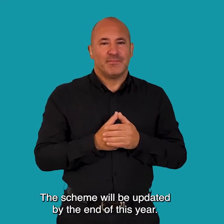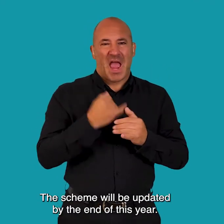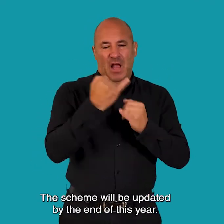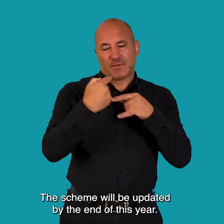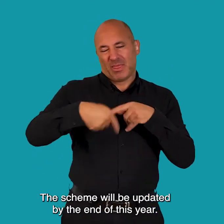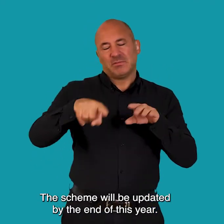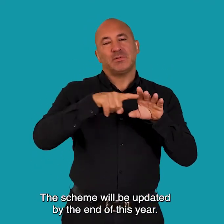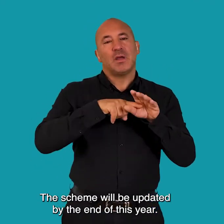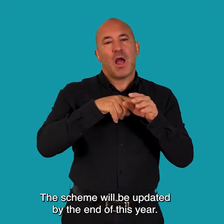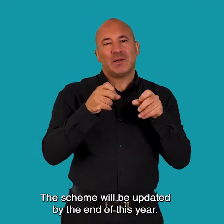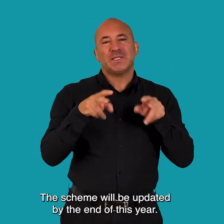by the end of this year.